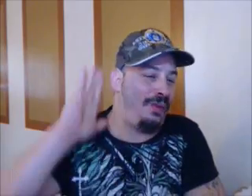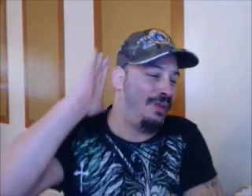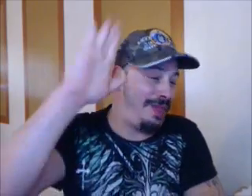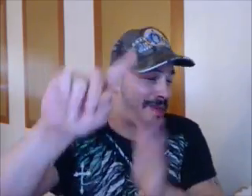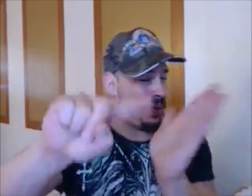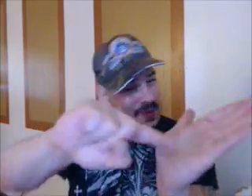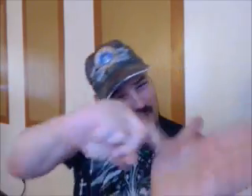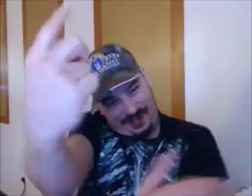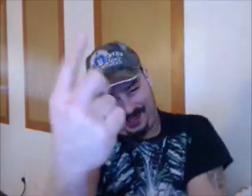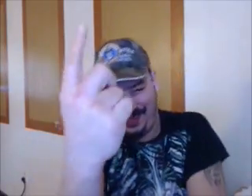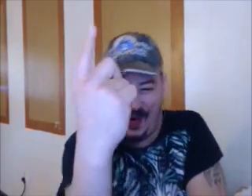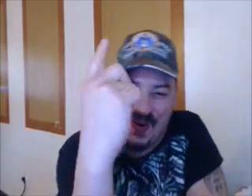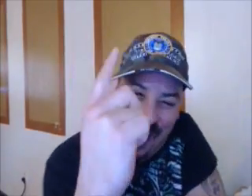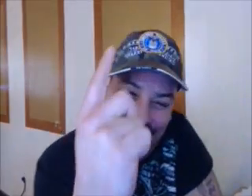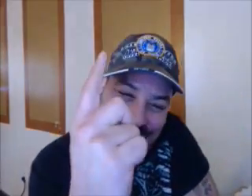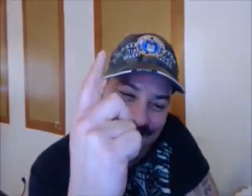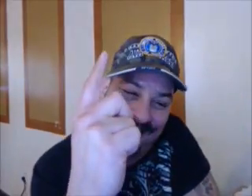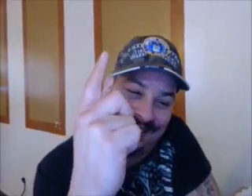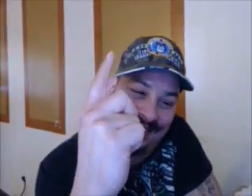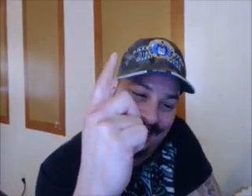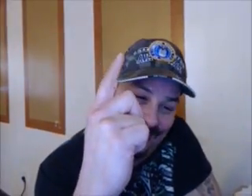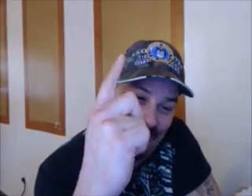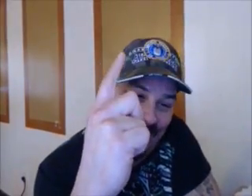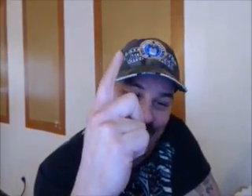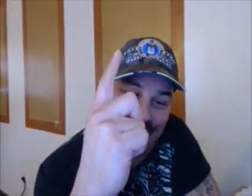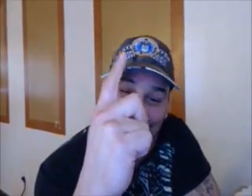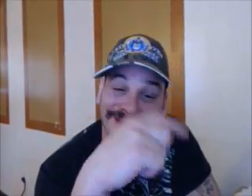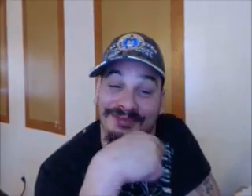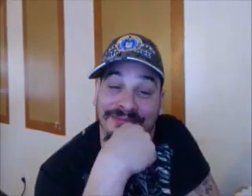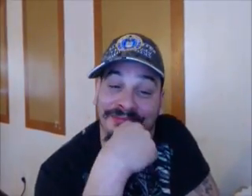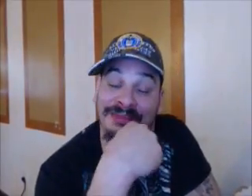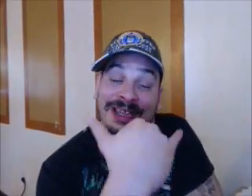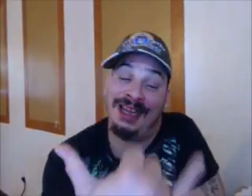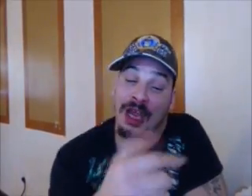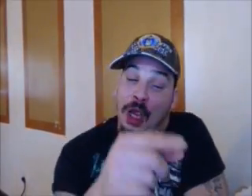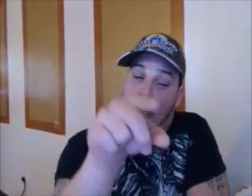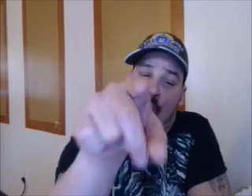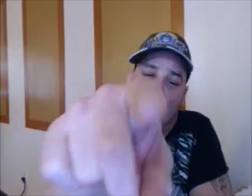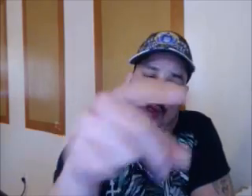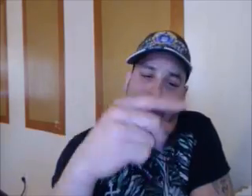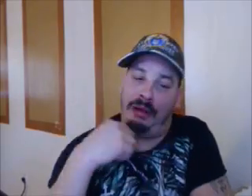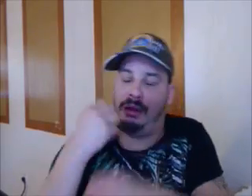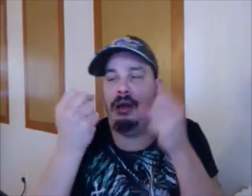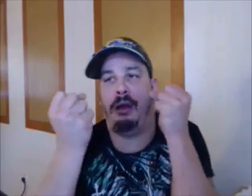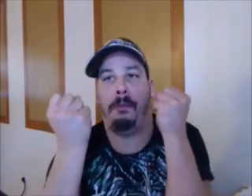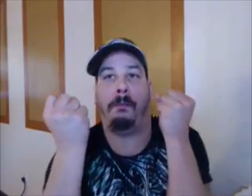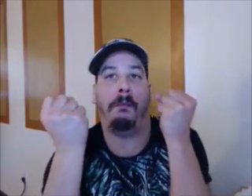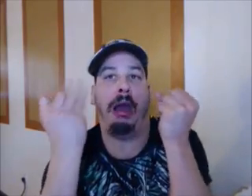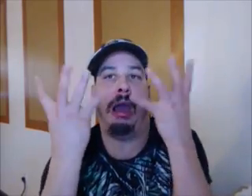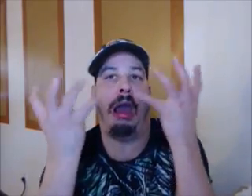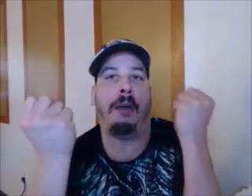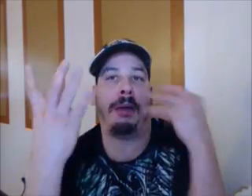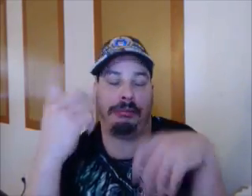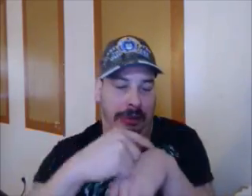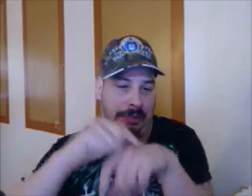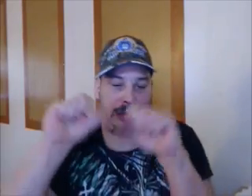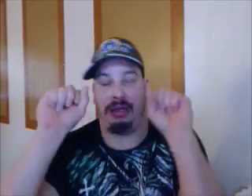And in regards to the totality of the evidence before me against the factors that need to be established before the accused